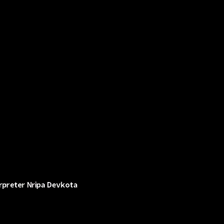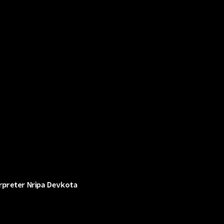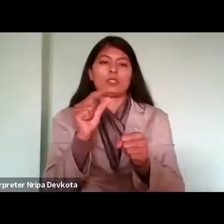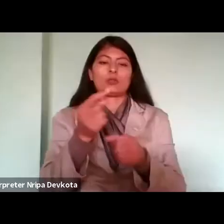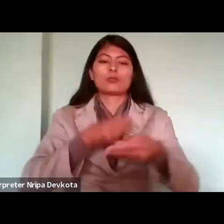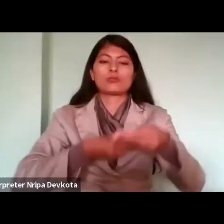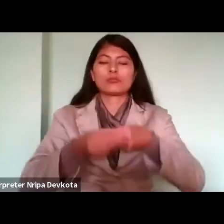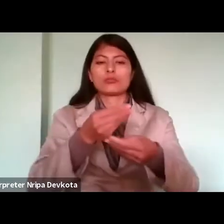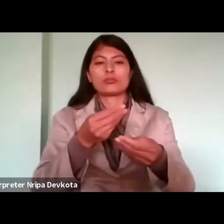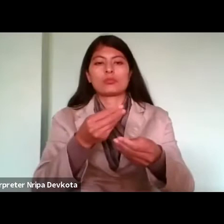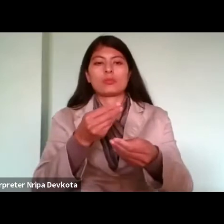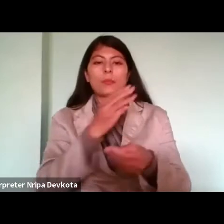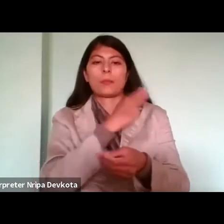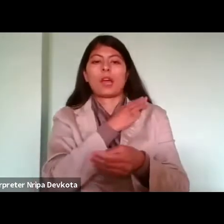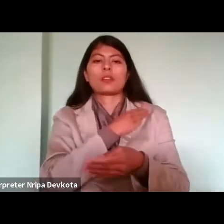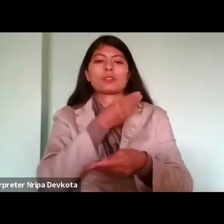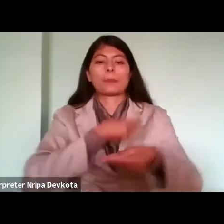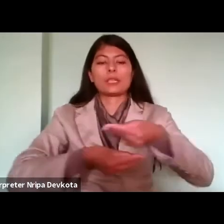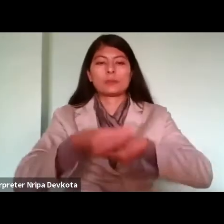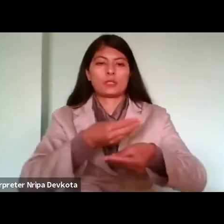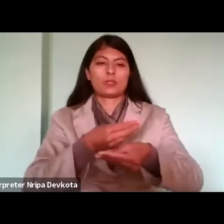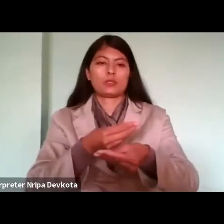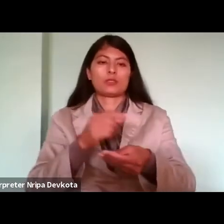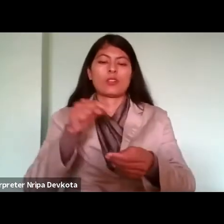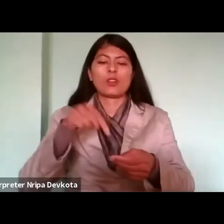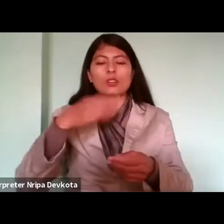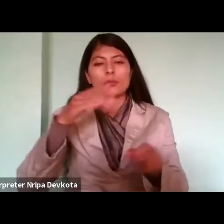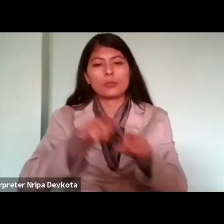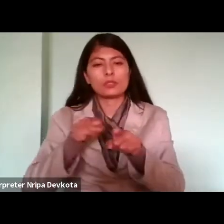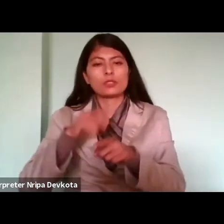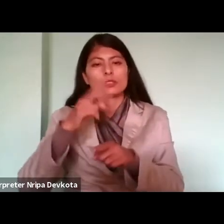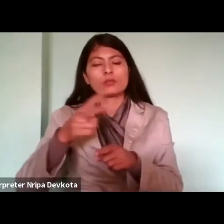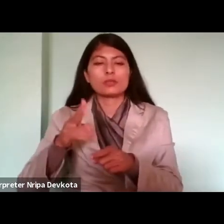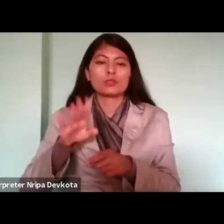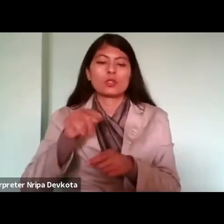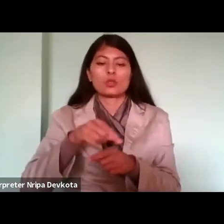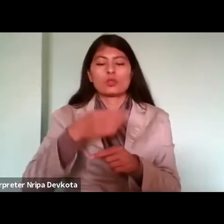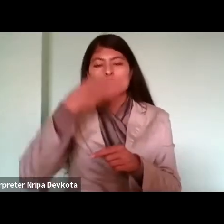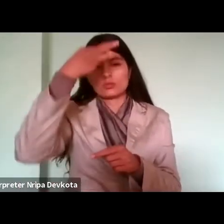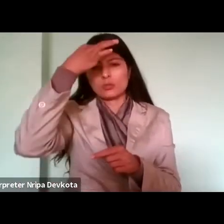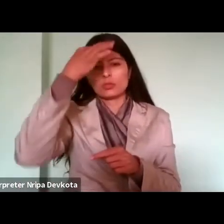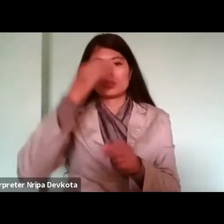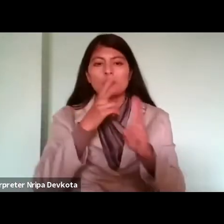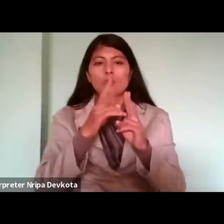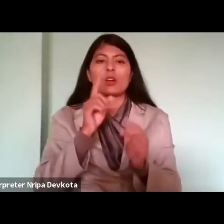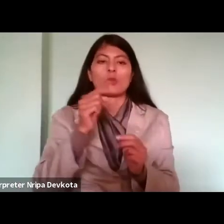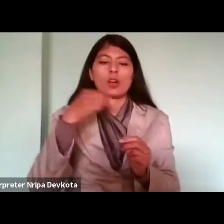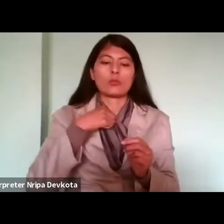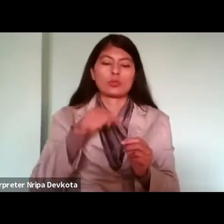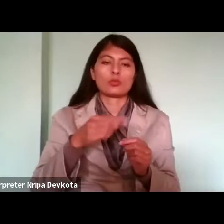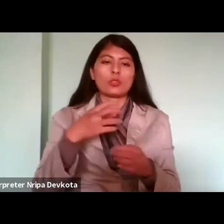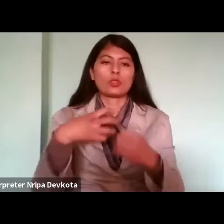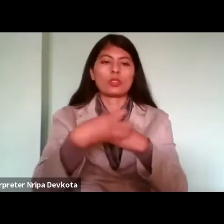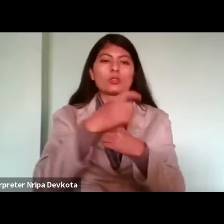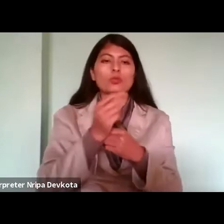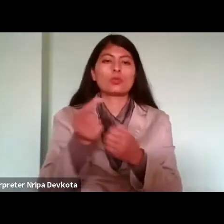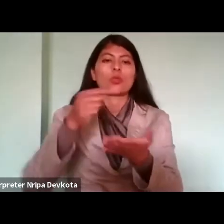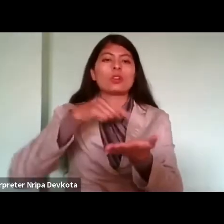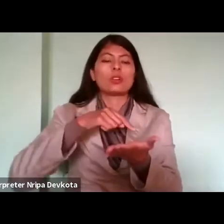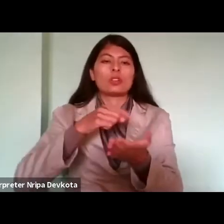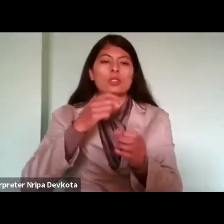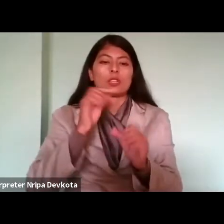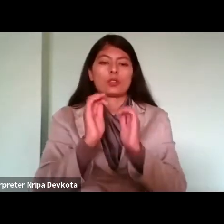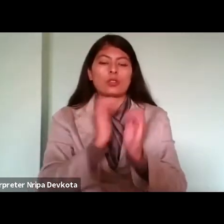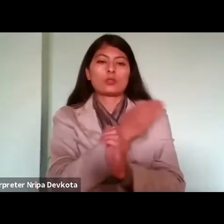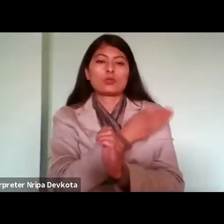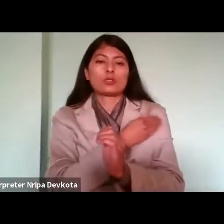Which explains it very difficult, because when it comes to our country implementation of these recommendations,